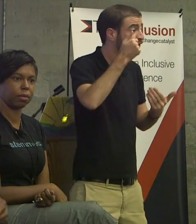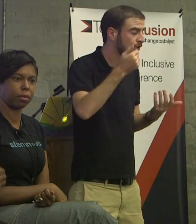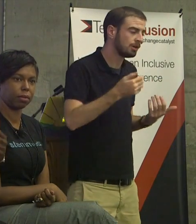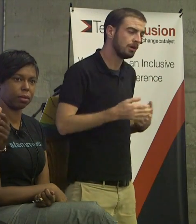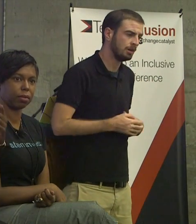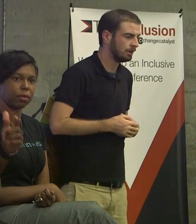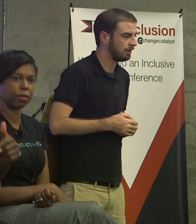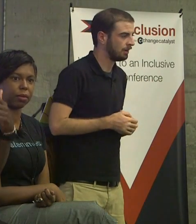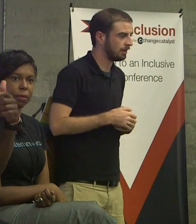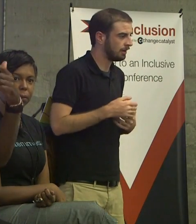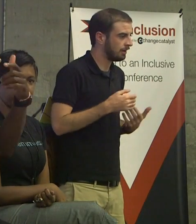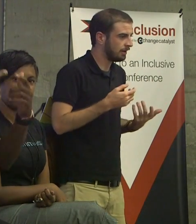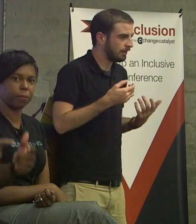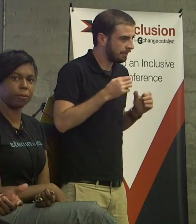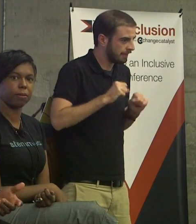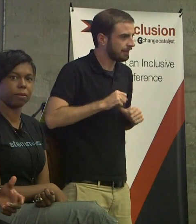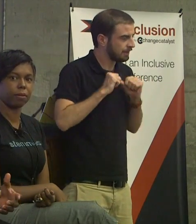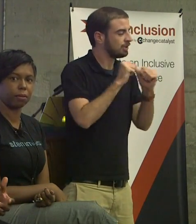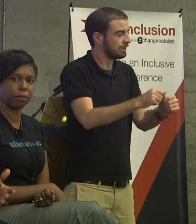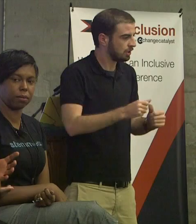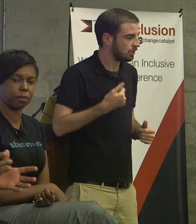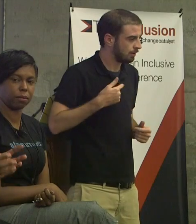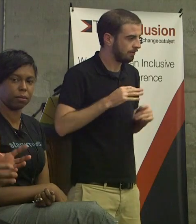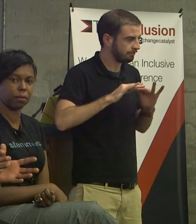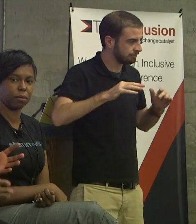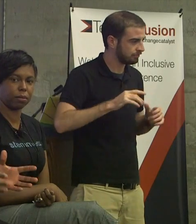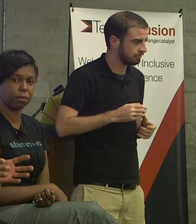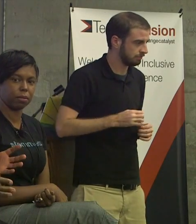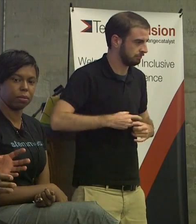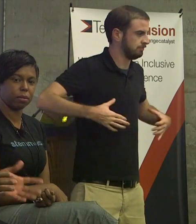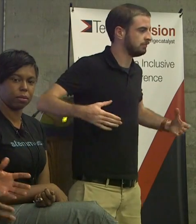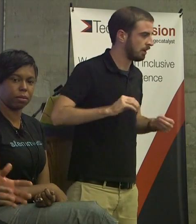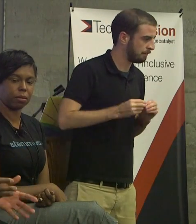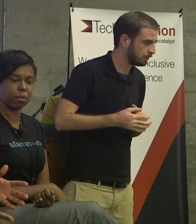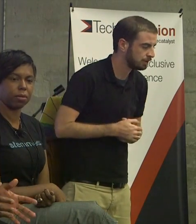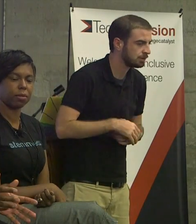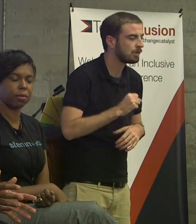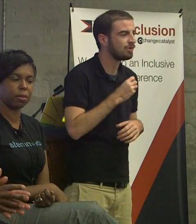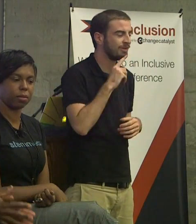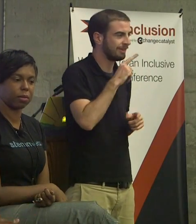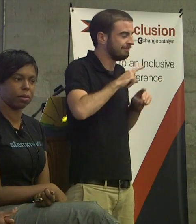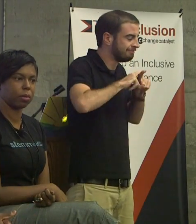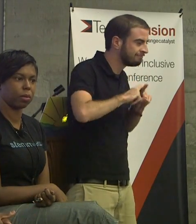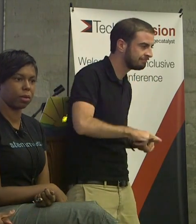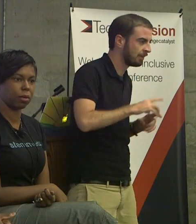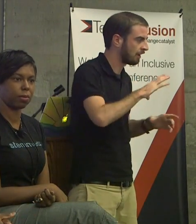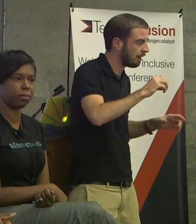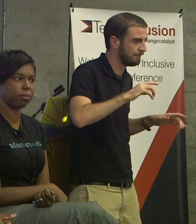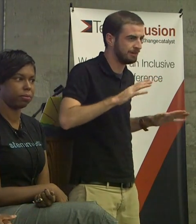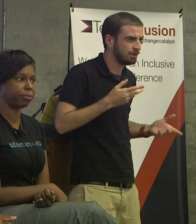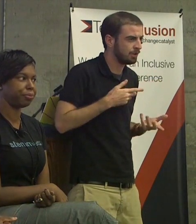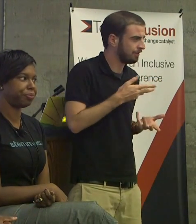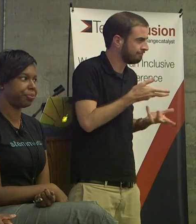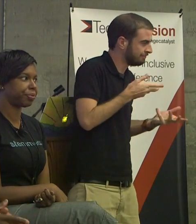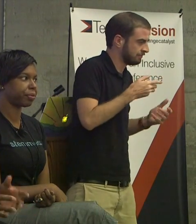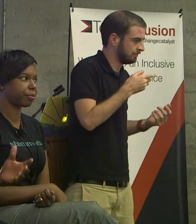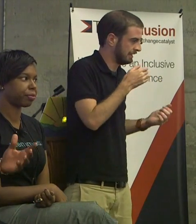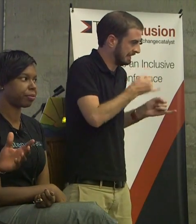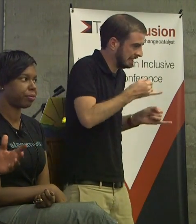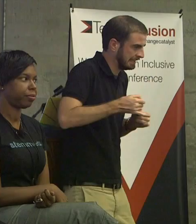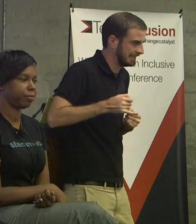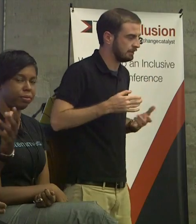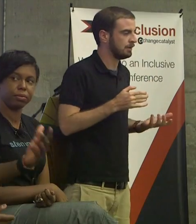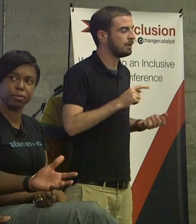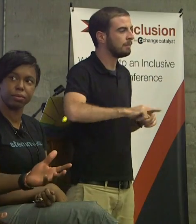then they continue to have great diversity numbers. So it's such a company by company conversation that we have, but